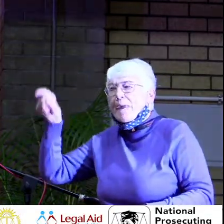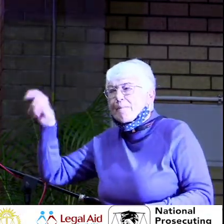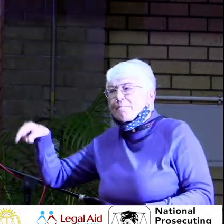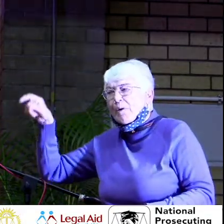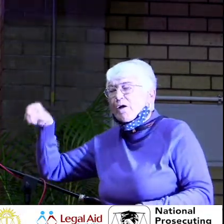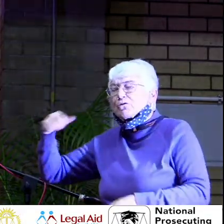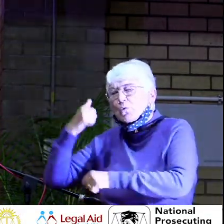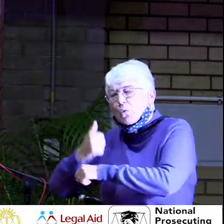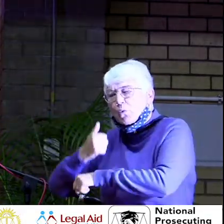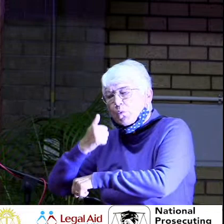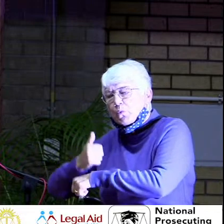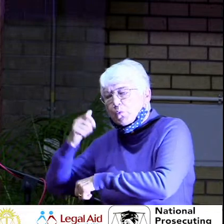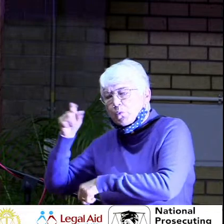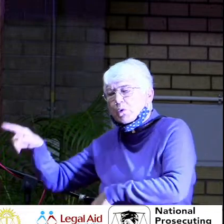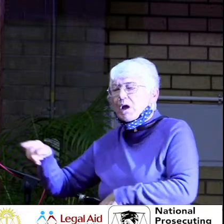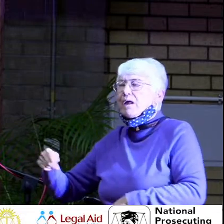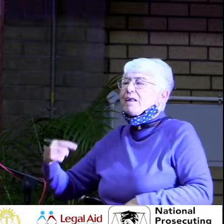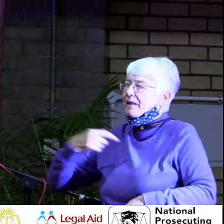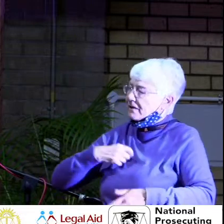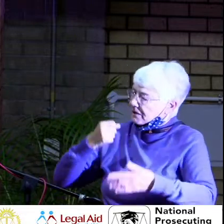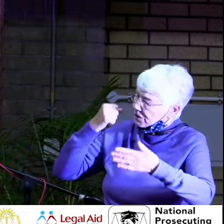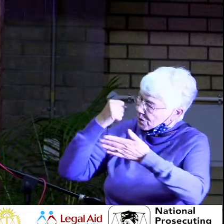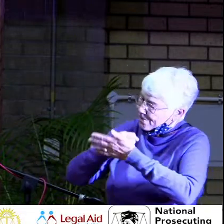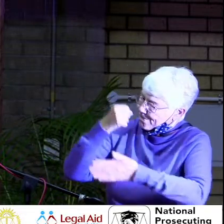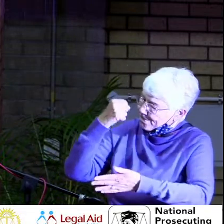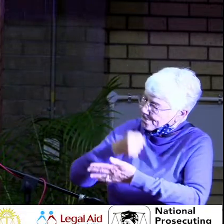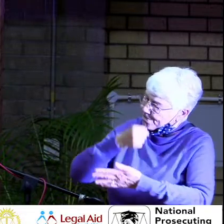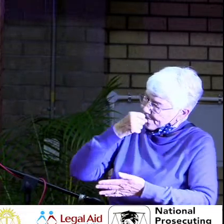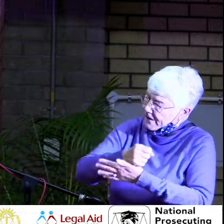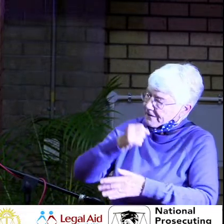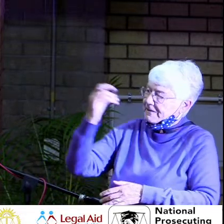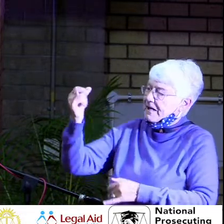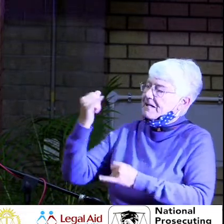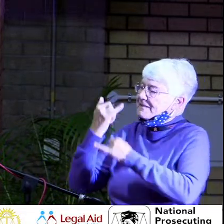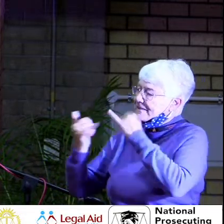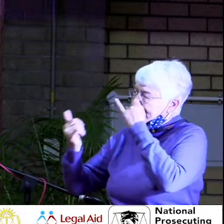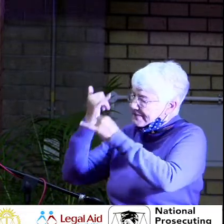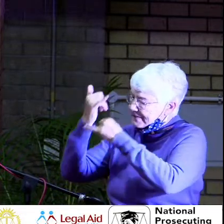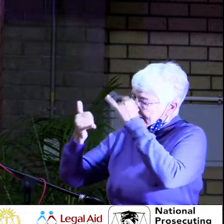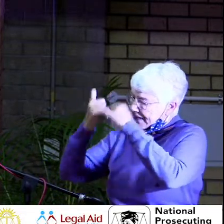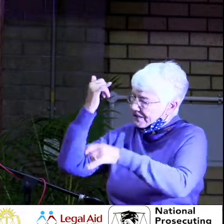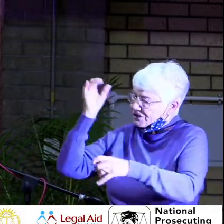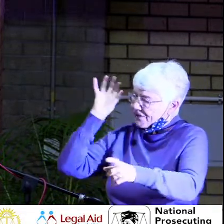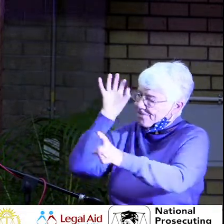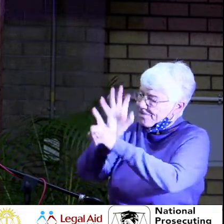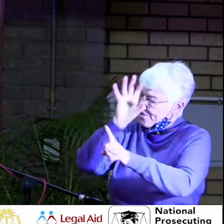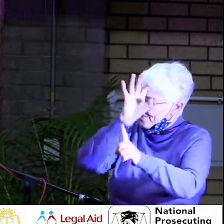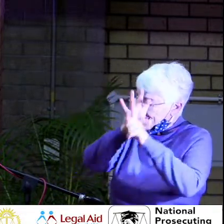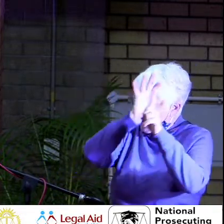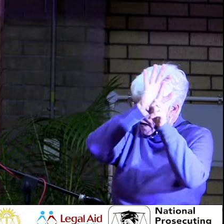fight the scourge of violence, of sexual violence in this country. I thank you.